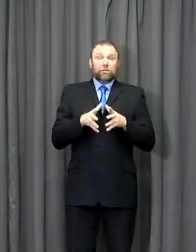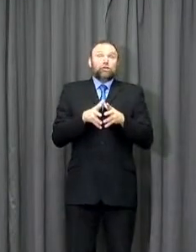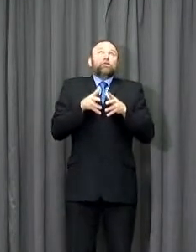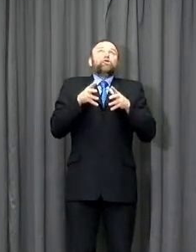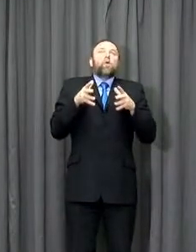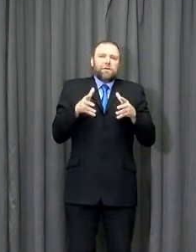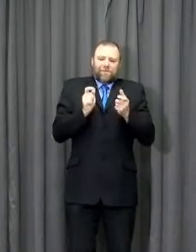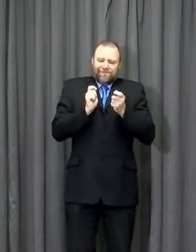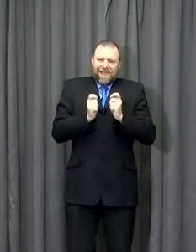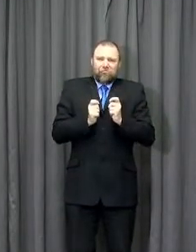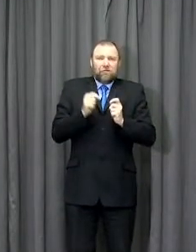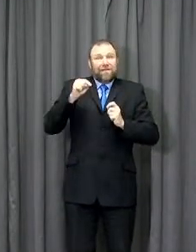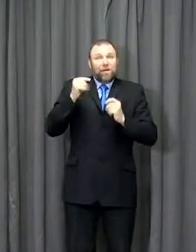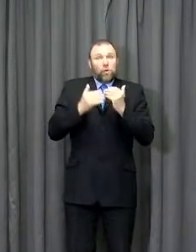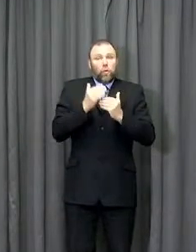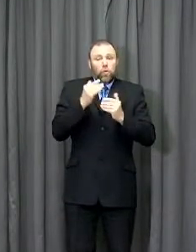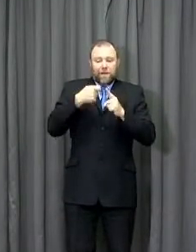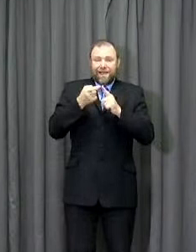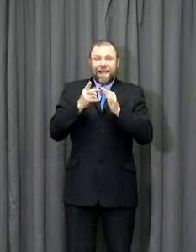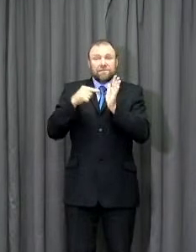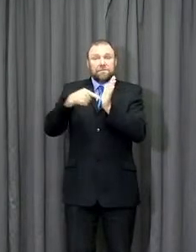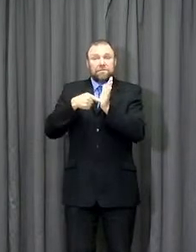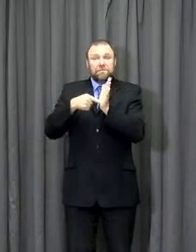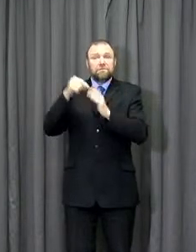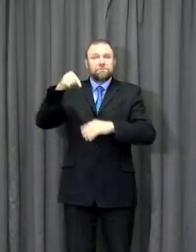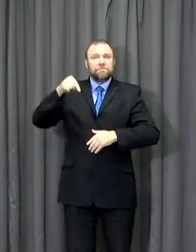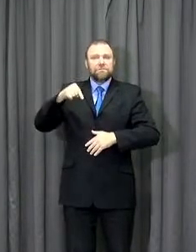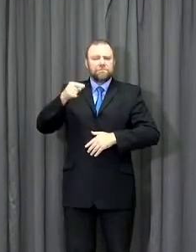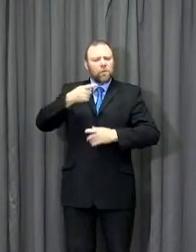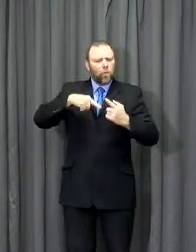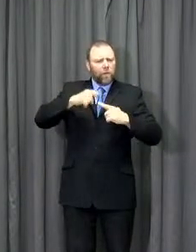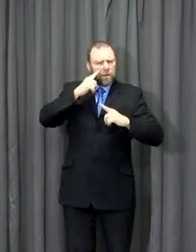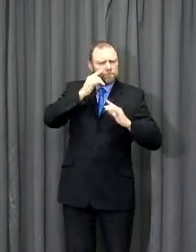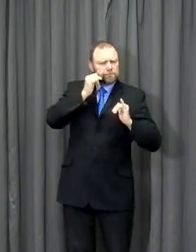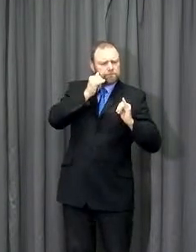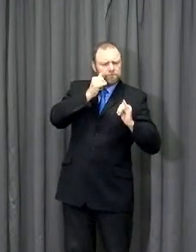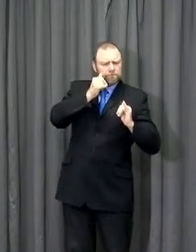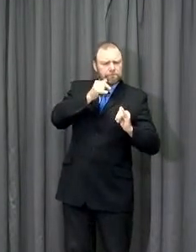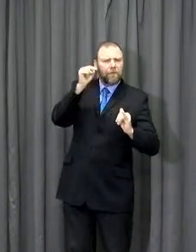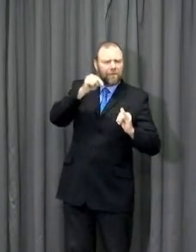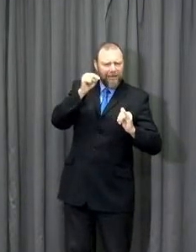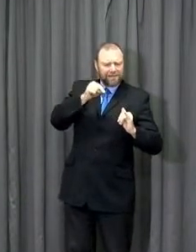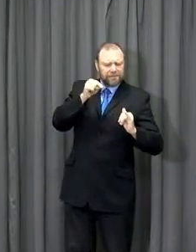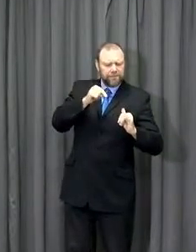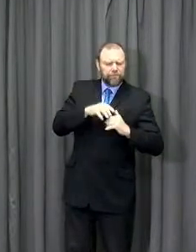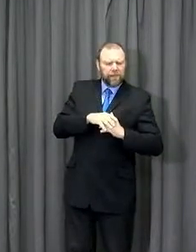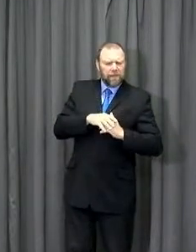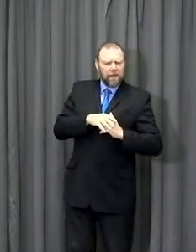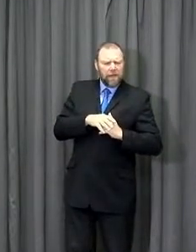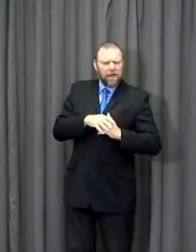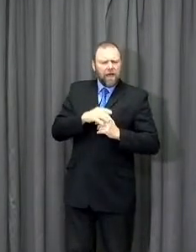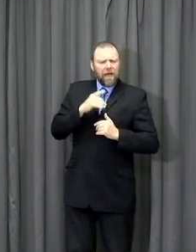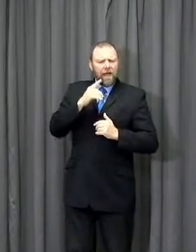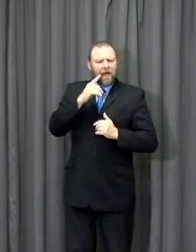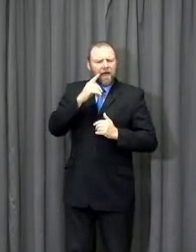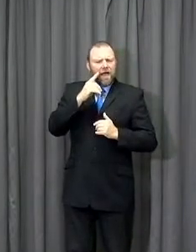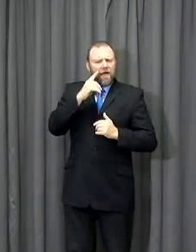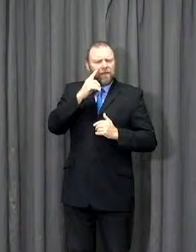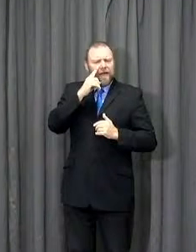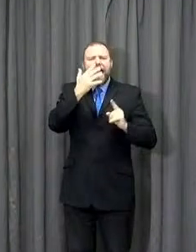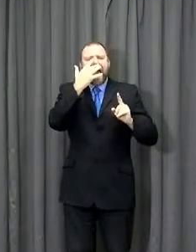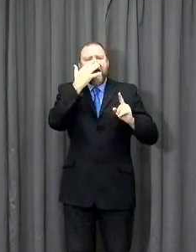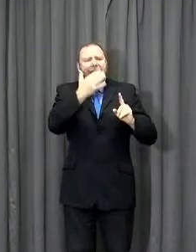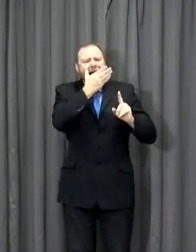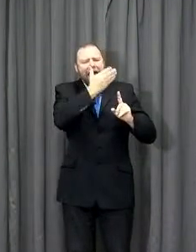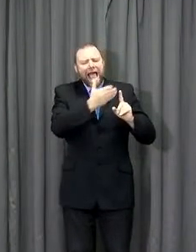the moment, the new variant in the UK. That doesn't seem to have any difference in the way that infects people across the ages, which